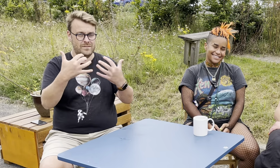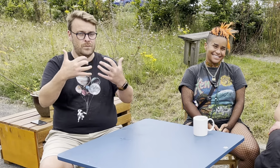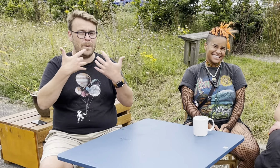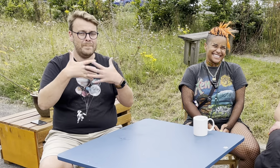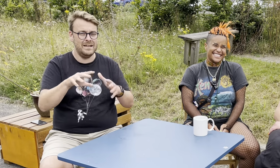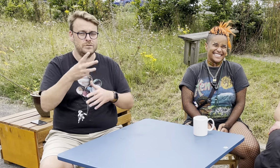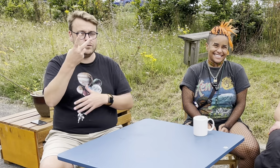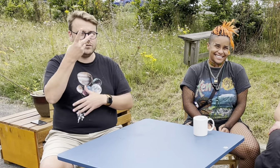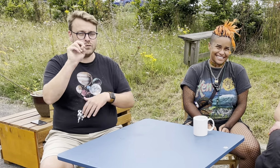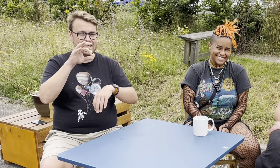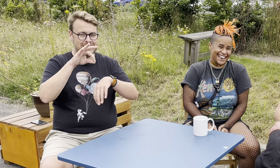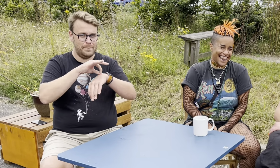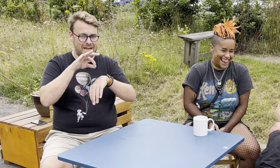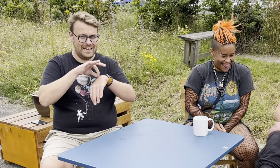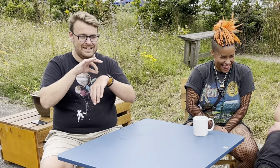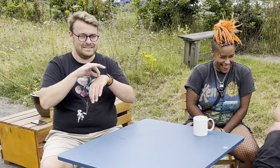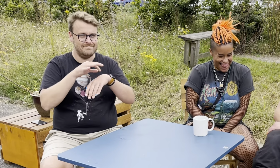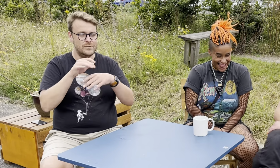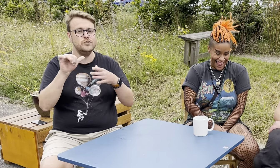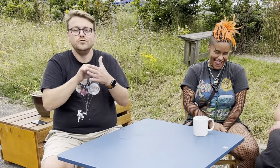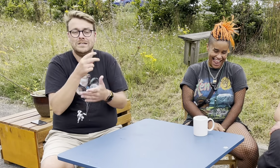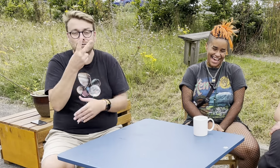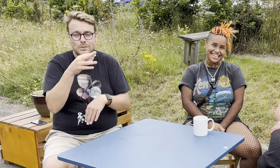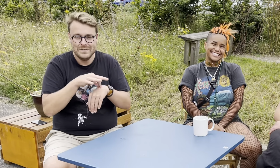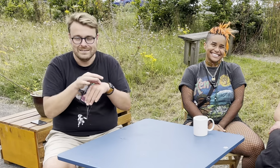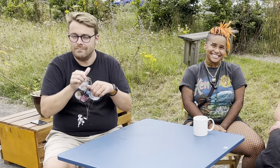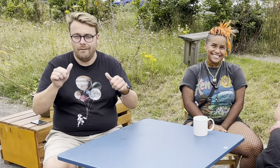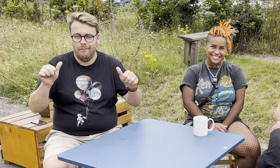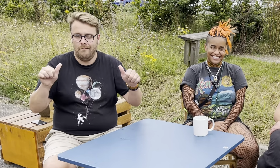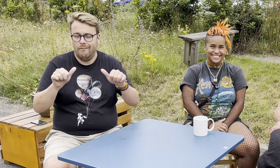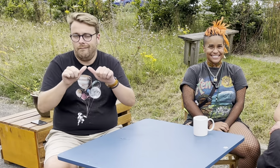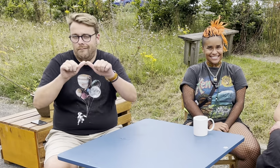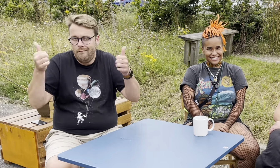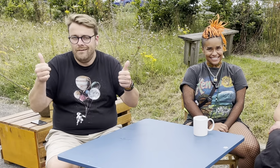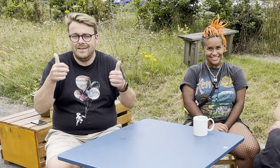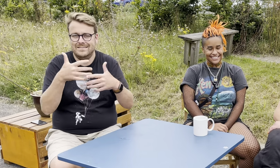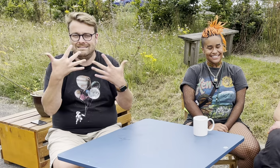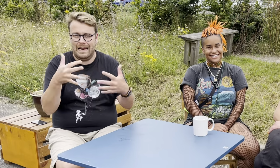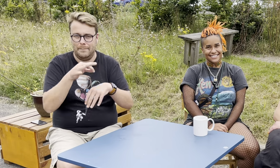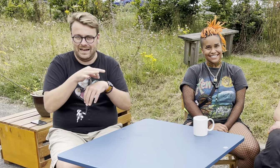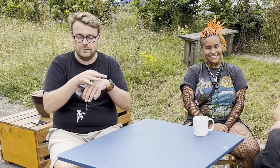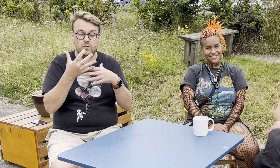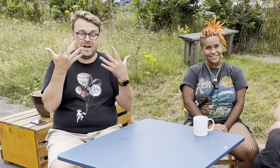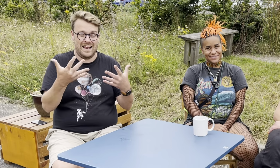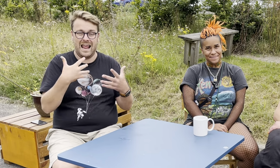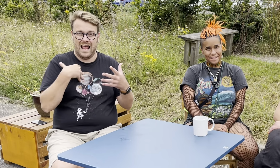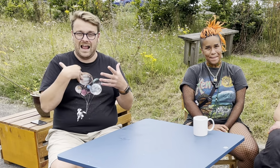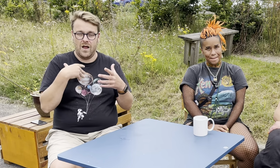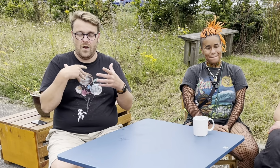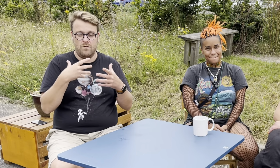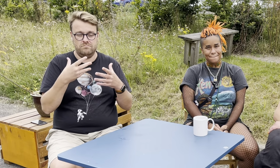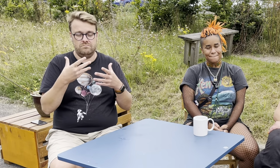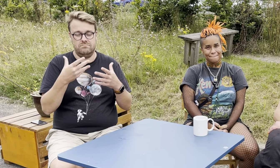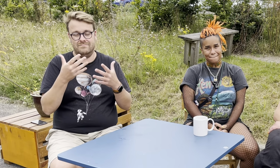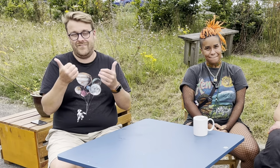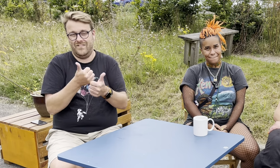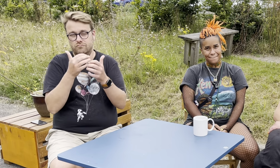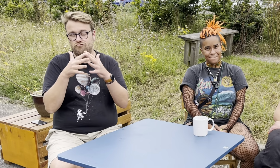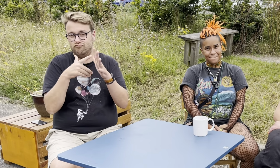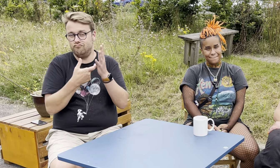maybe more like 10-minute version. And now we're wrapping up to have our final bits of conversation as we say goodbye to the company. Are there any little nuggets you might share